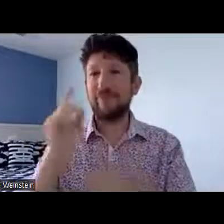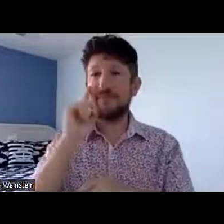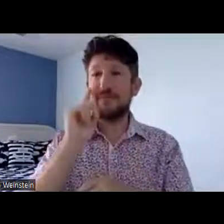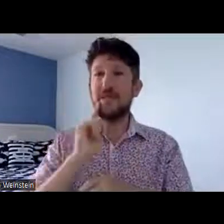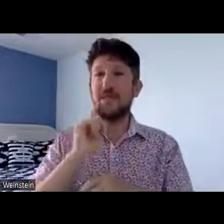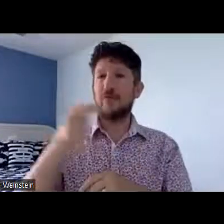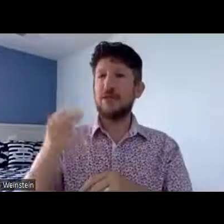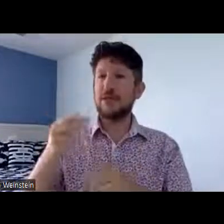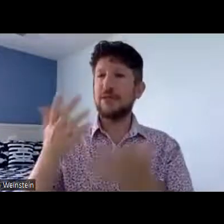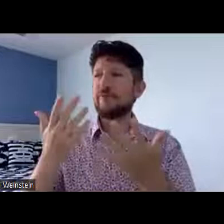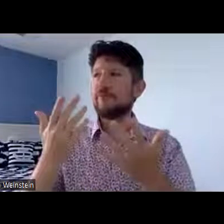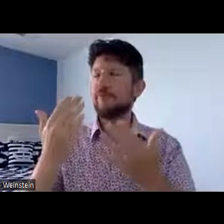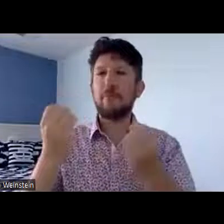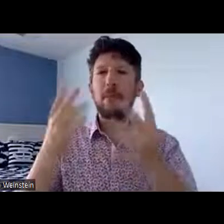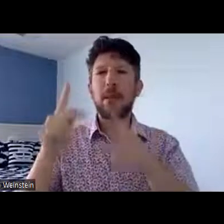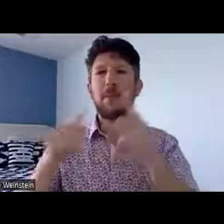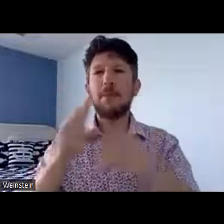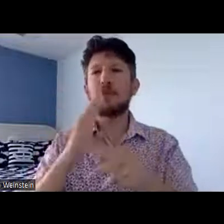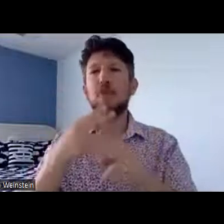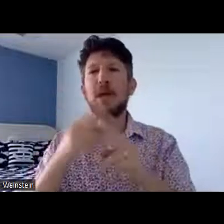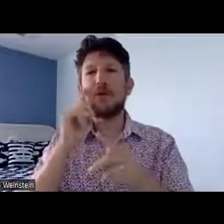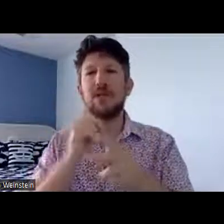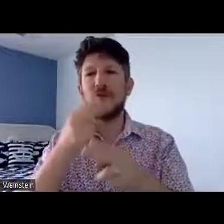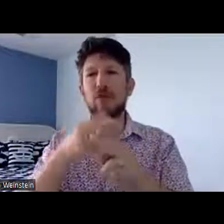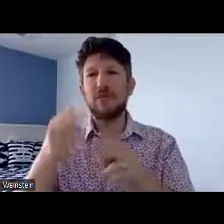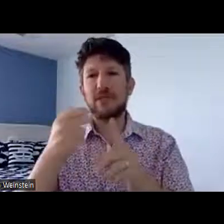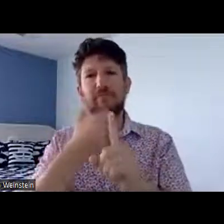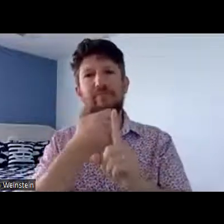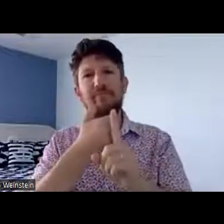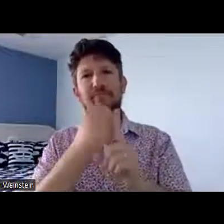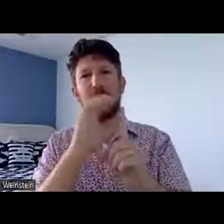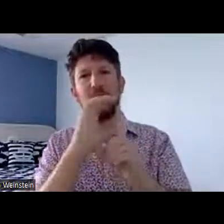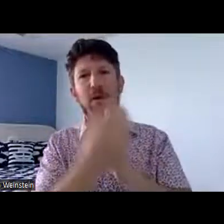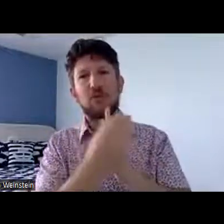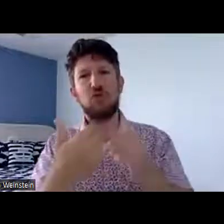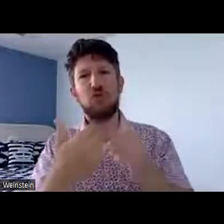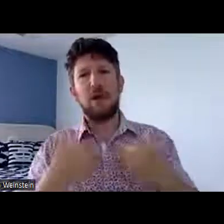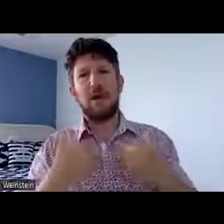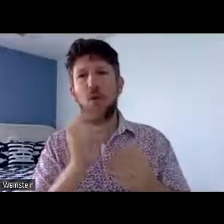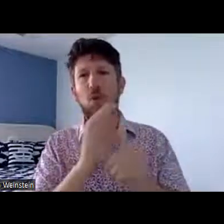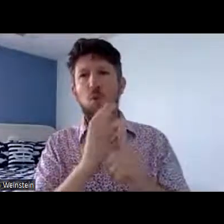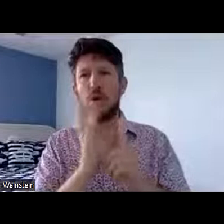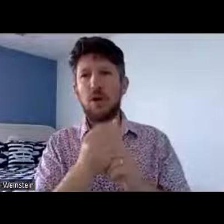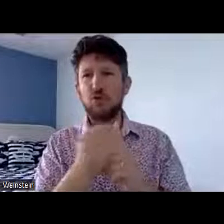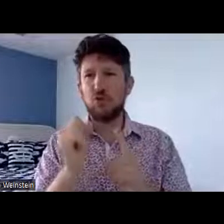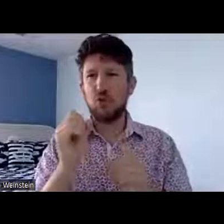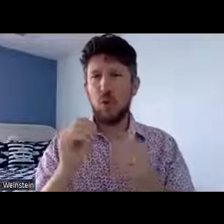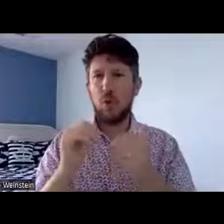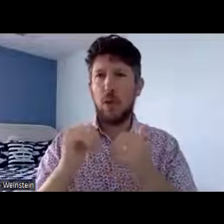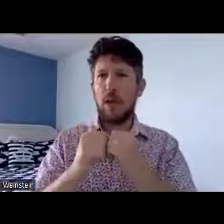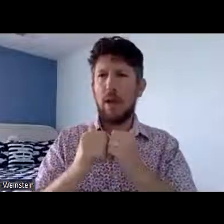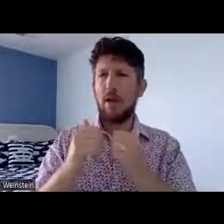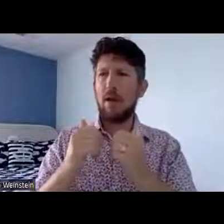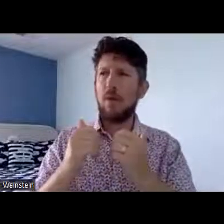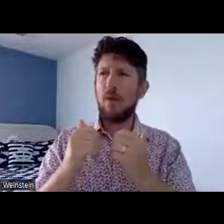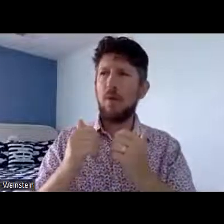it's culture, deaf history, and many people talk about deaf and hard of hearing culture